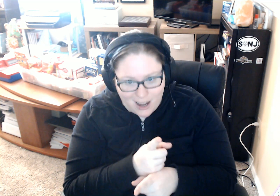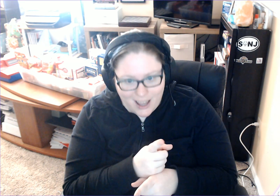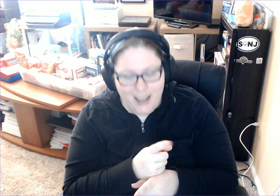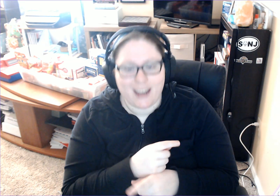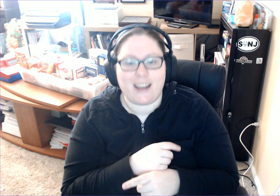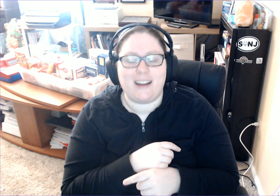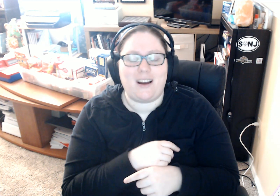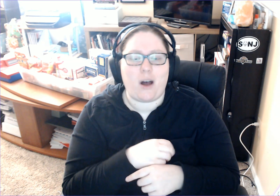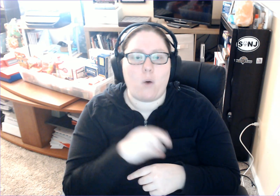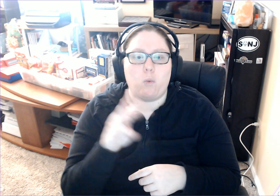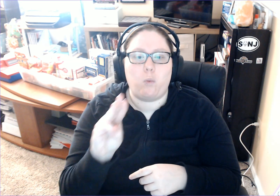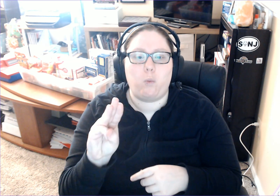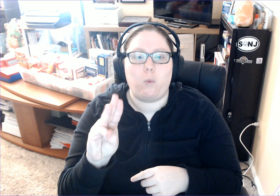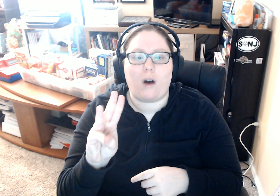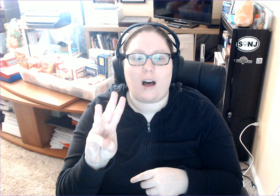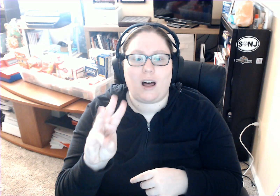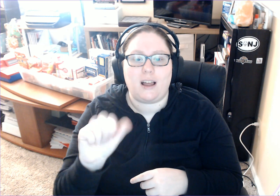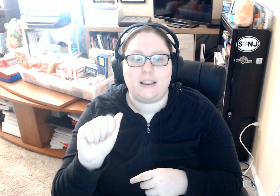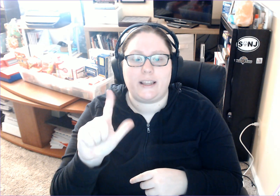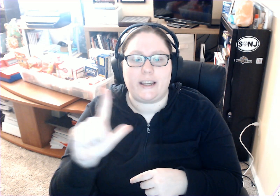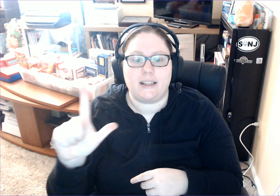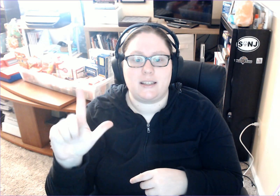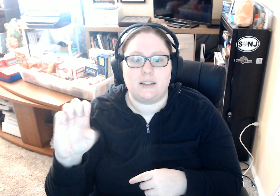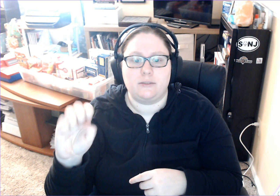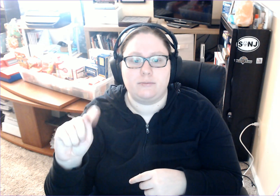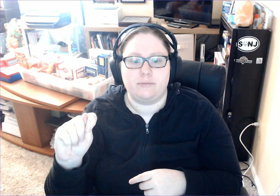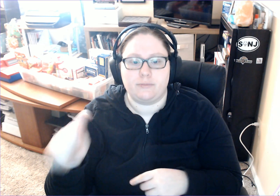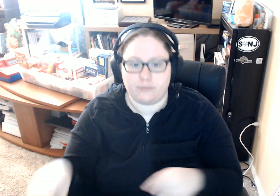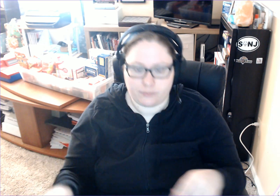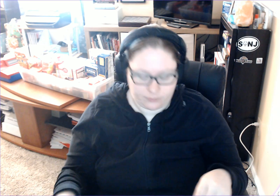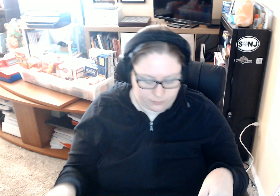Right, a wallet.